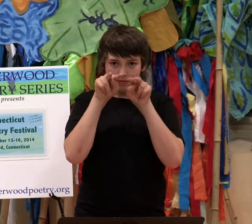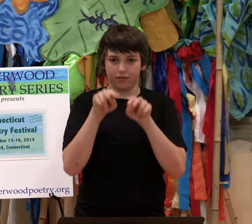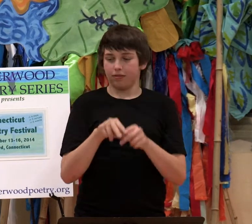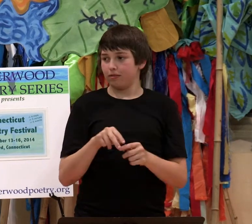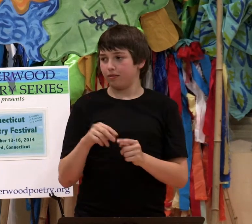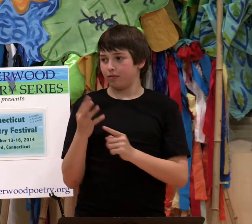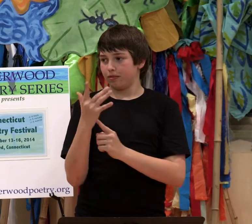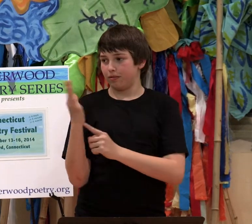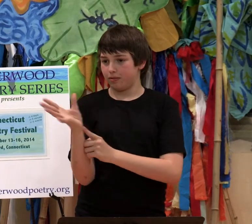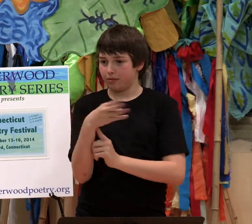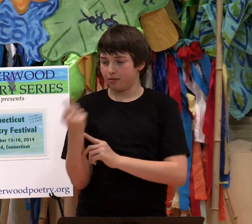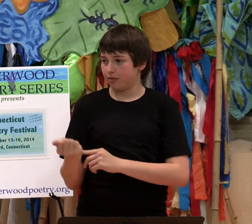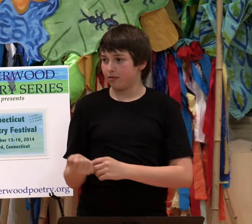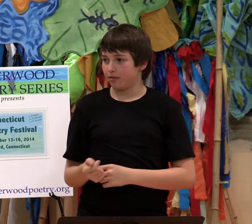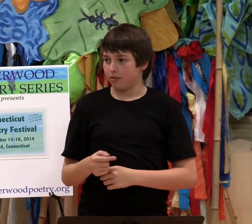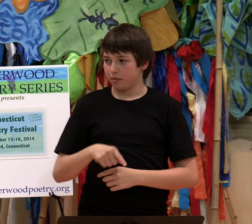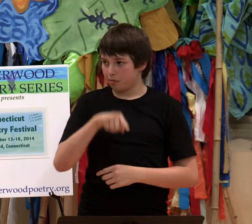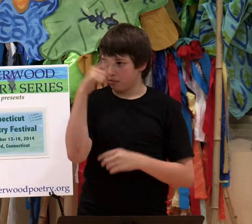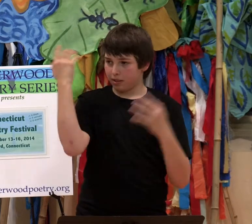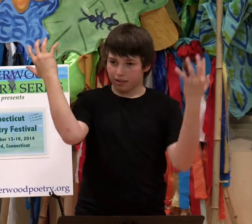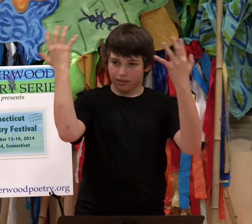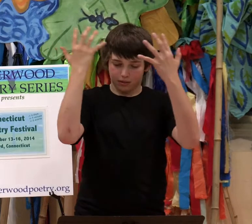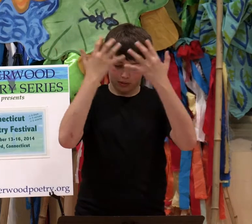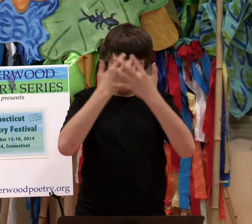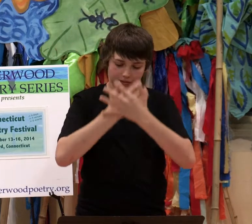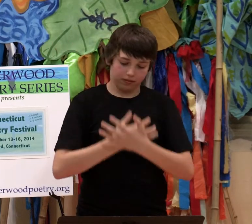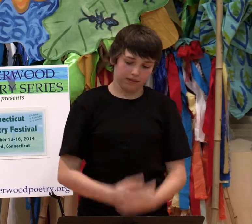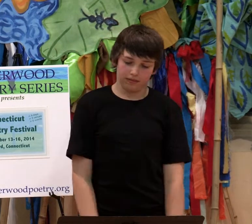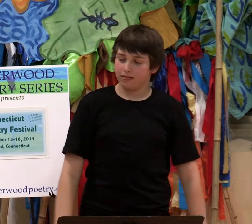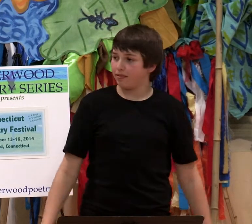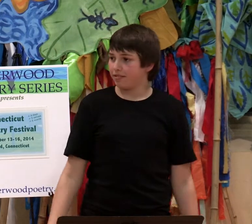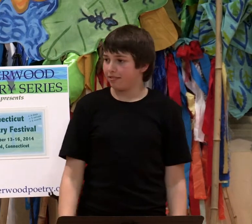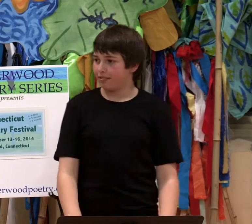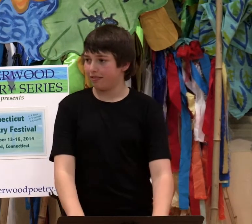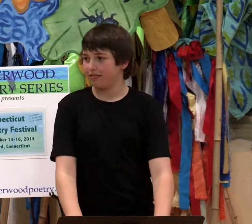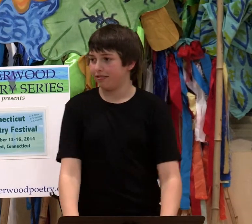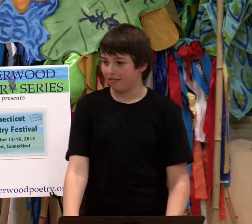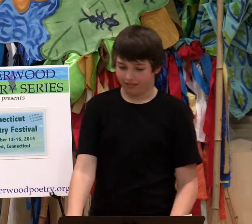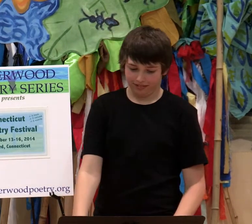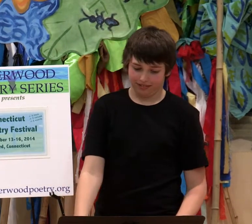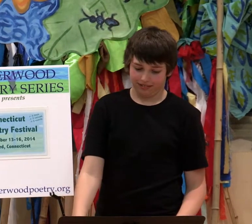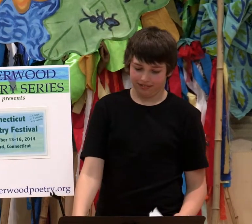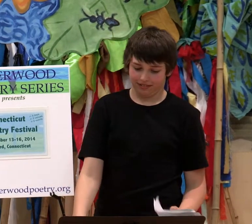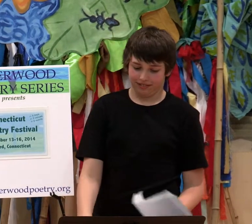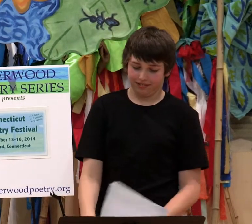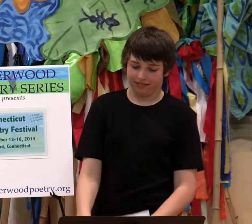glowing eyes watching me. The match burns out, black doom.